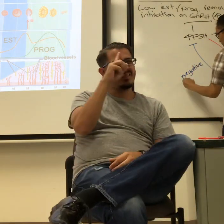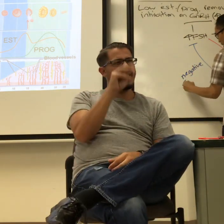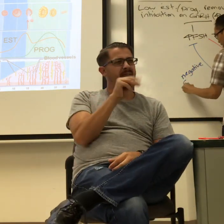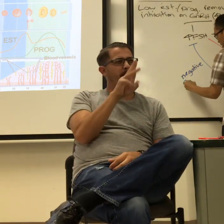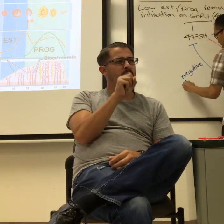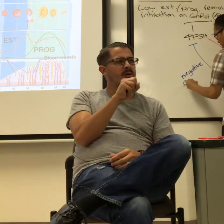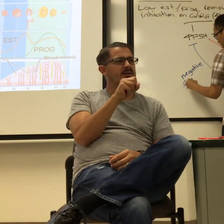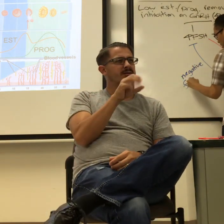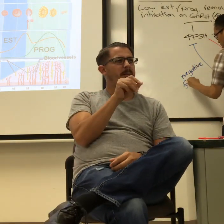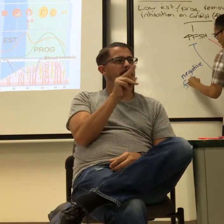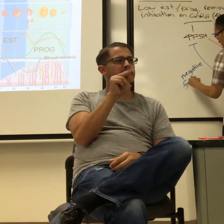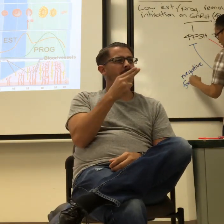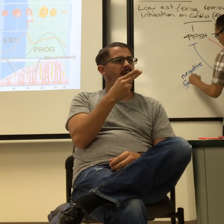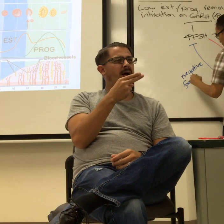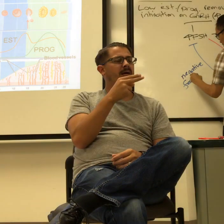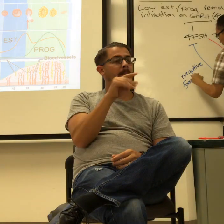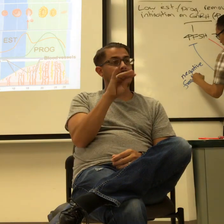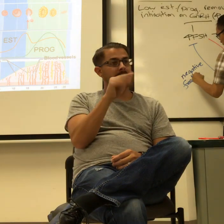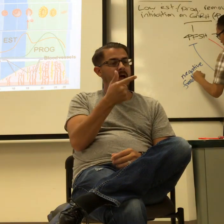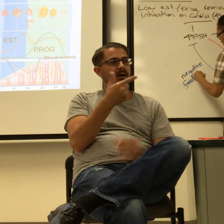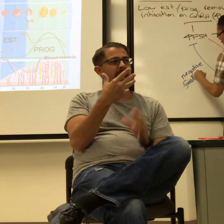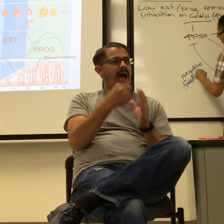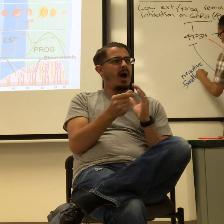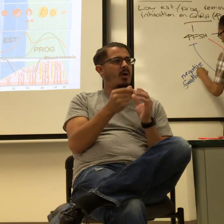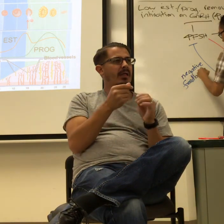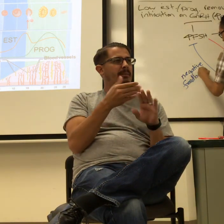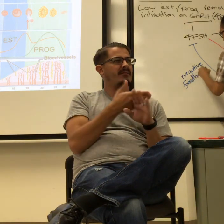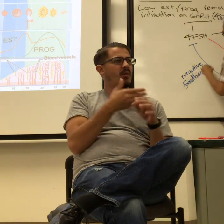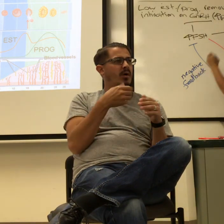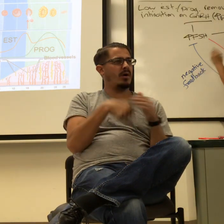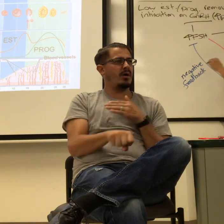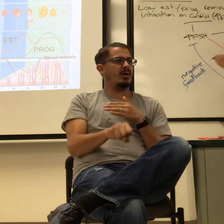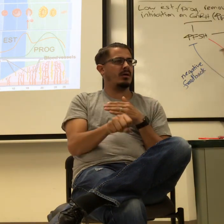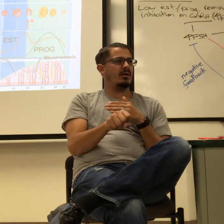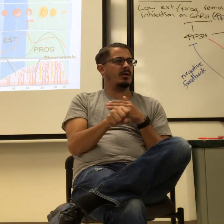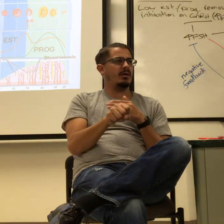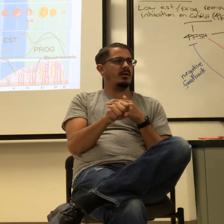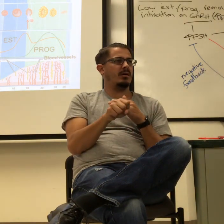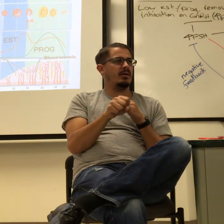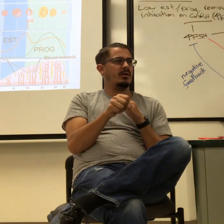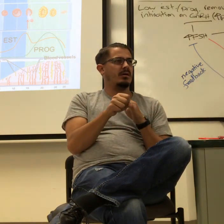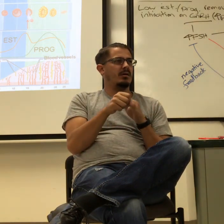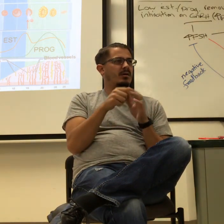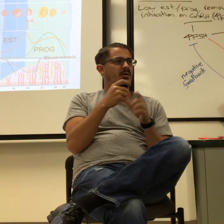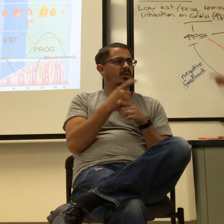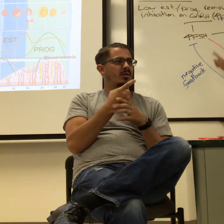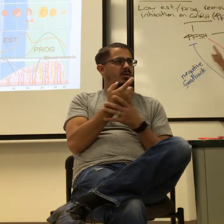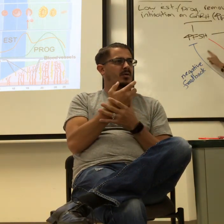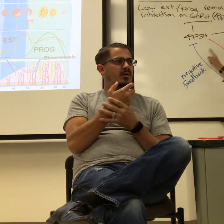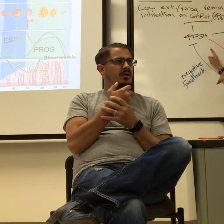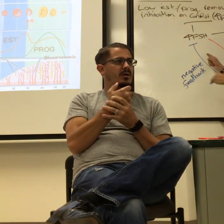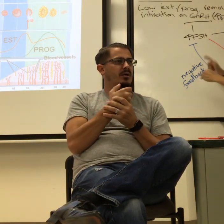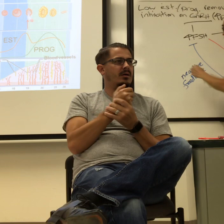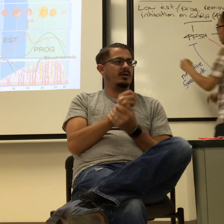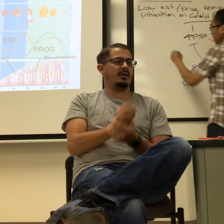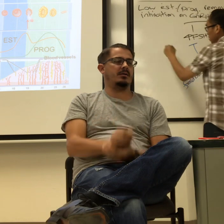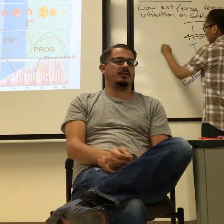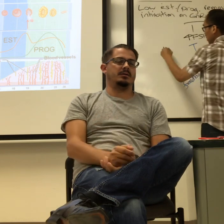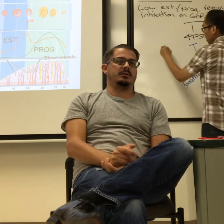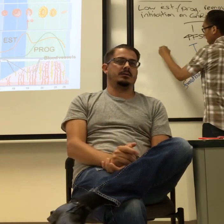Negative feedback. Negative feedback, if you'll recall, turn off the original stimulus. So we're turning